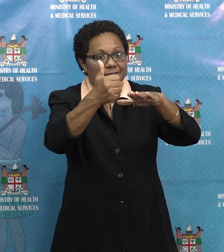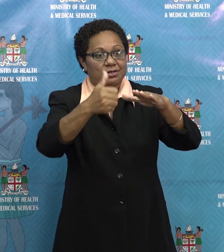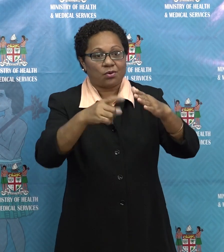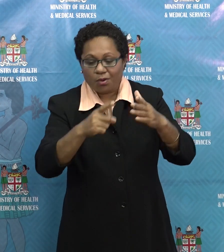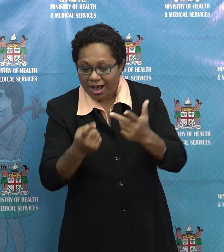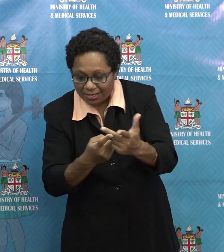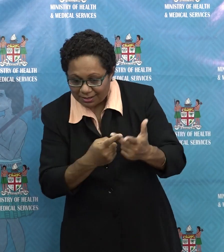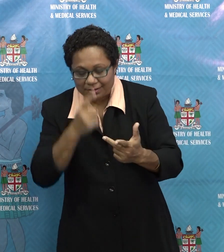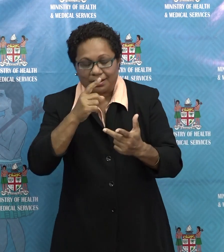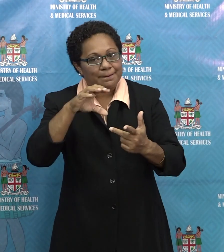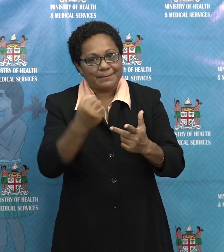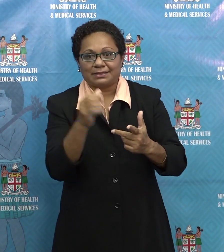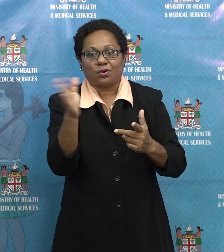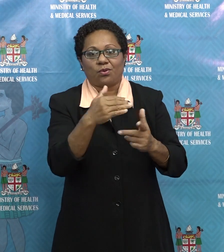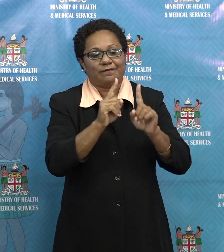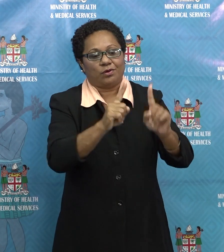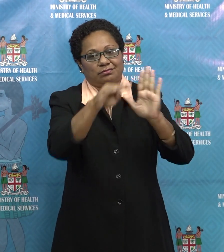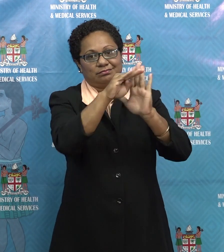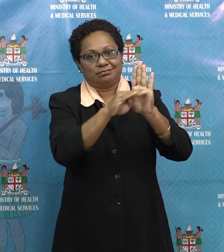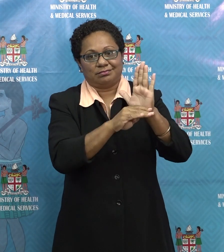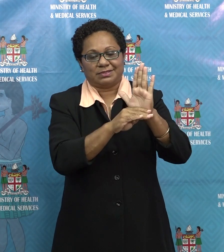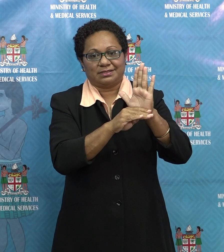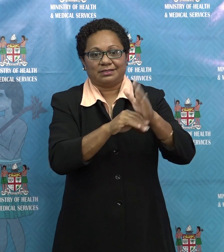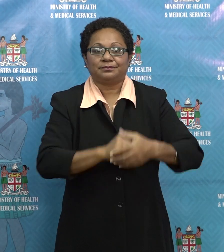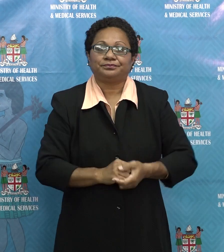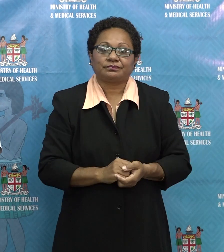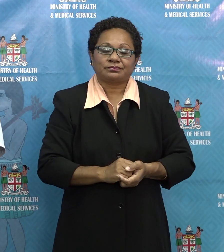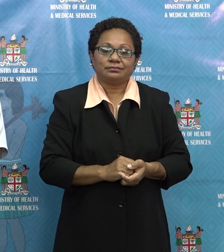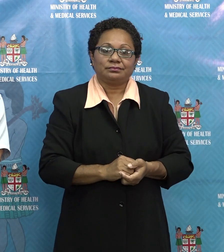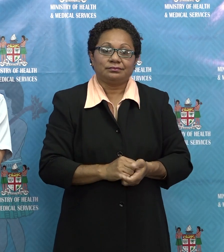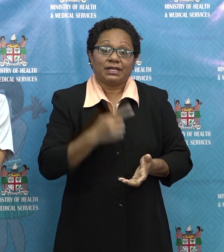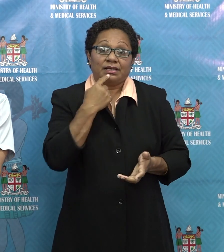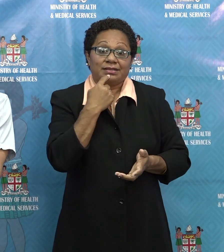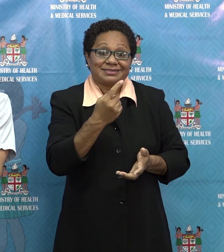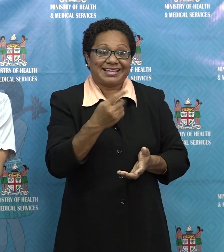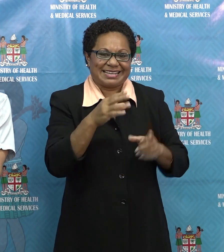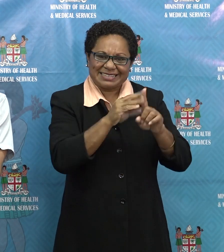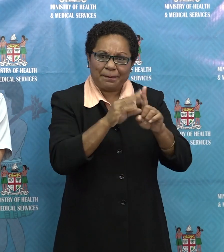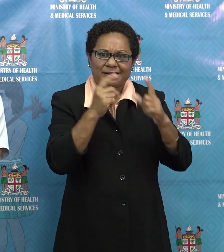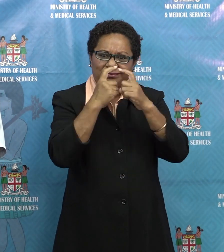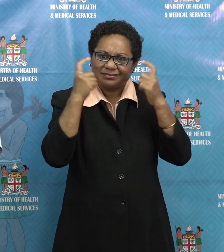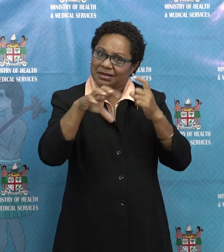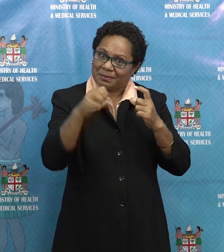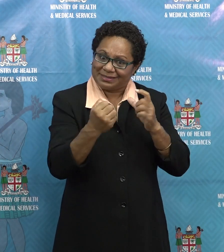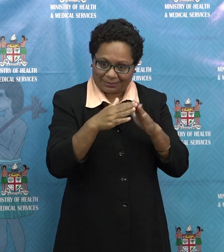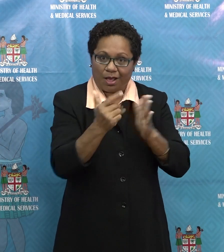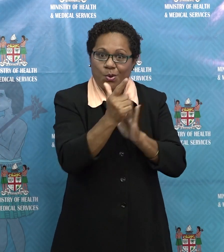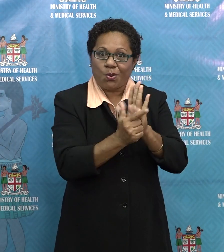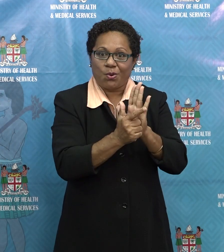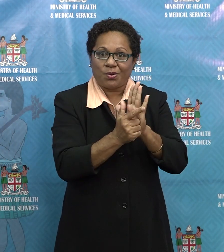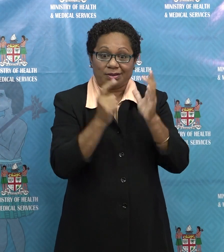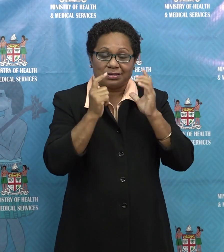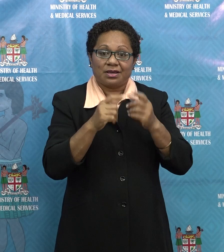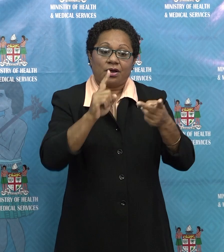crisis. Whatever step we take, whether this is legally mandating mask wearing, or the use of the Care Fiji